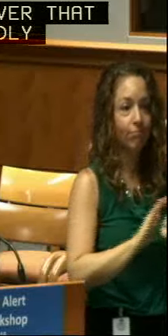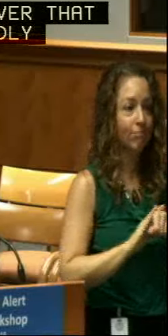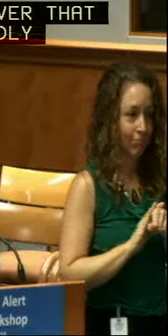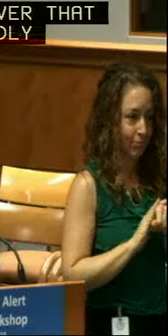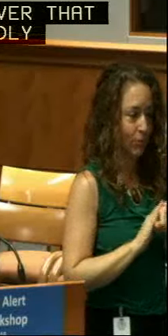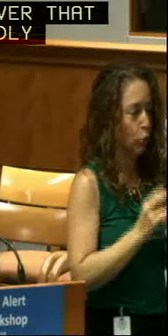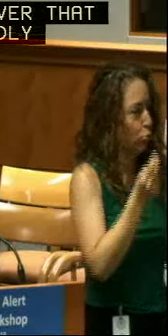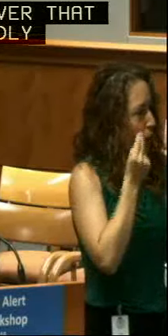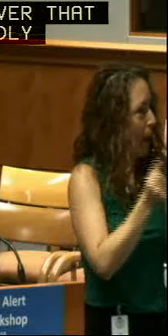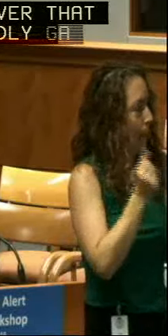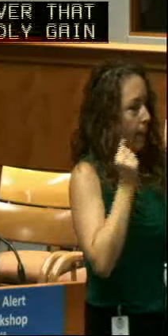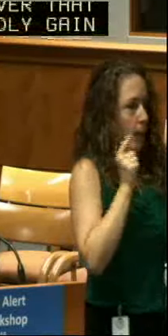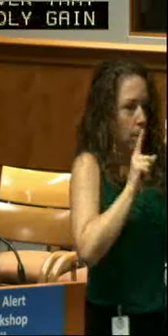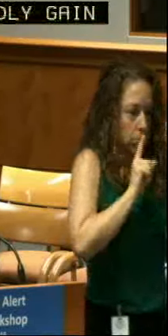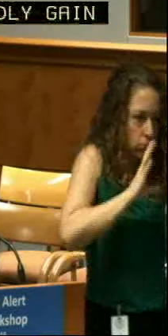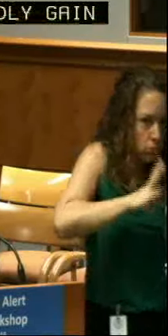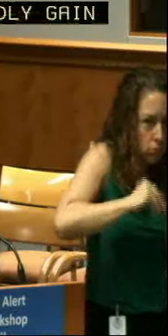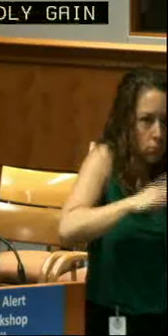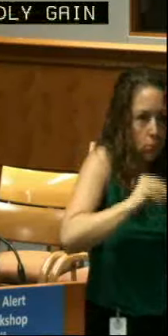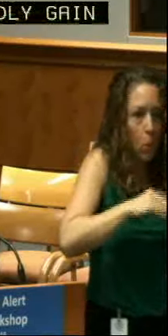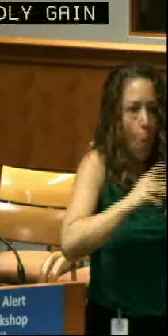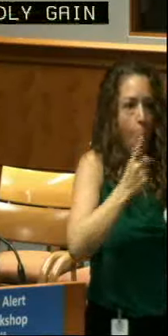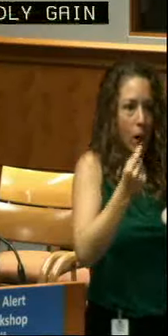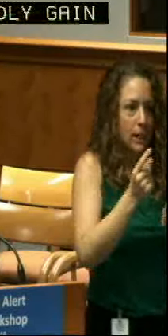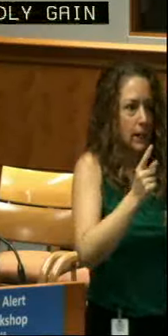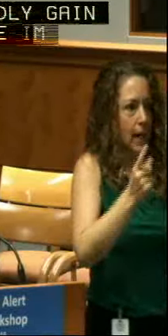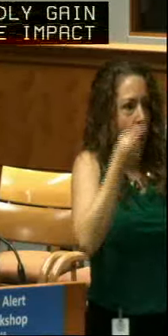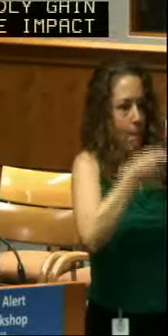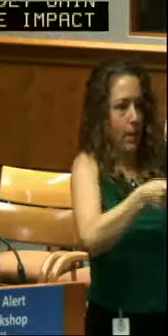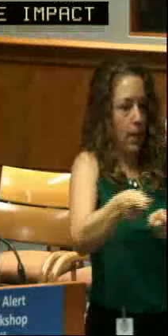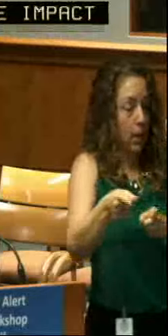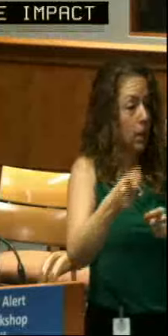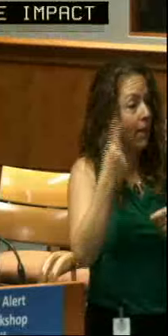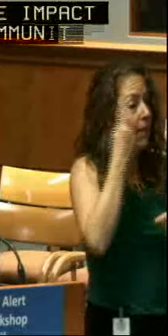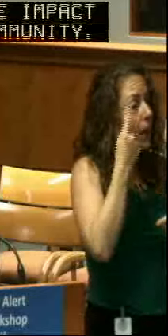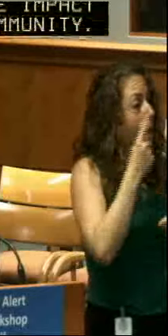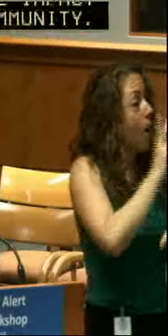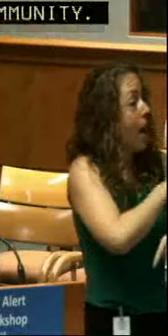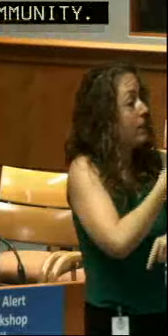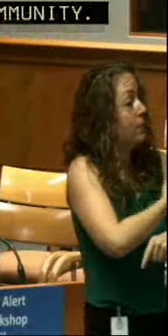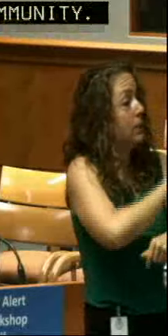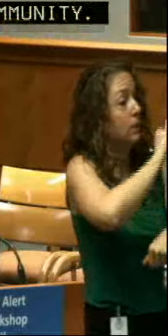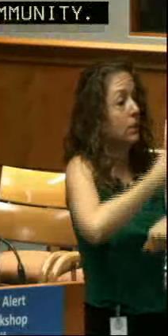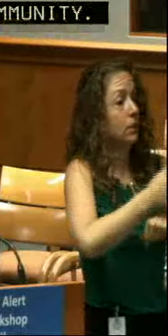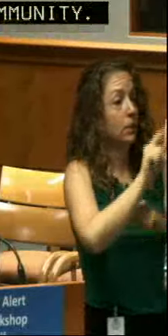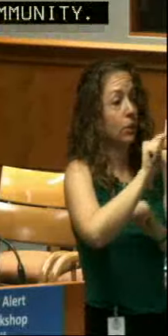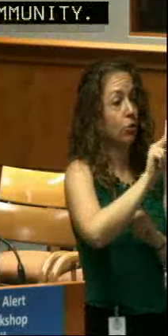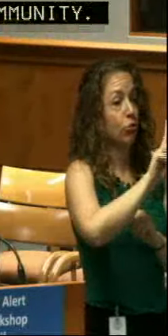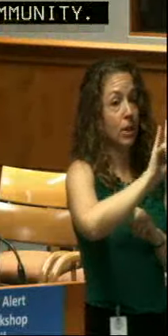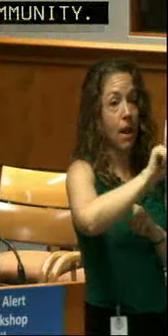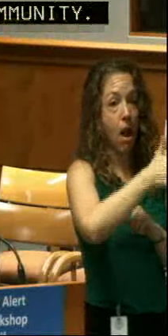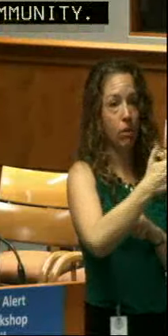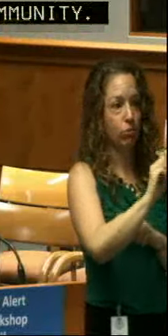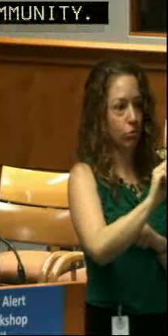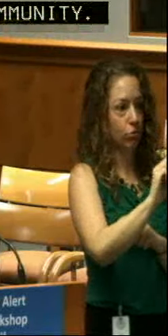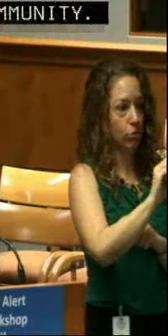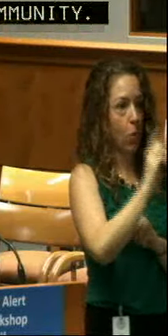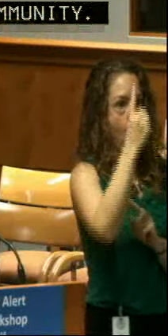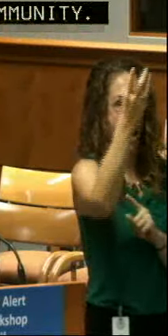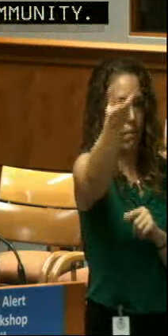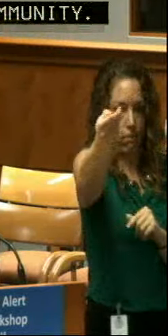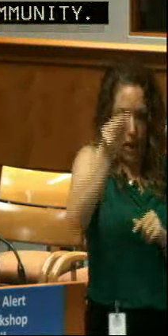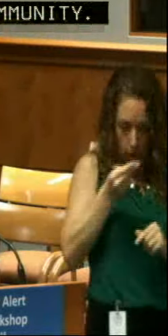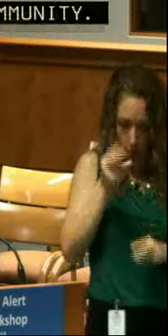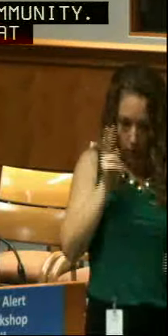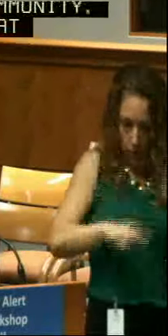that disaster on a community. Think of triage and what hospitals do there. This gives our public safety communicators a